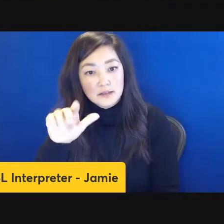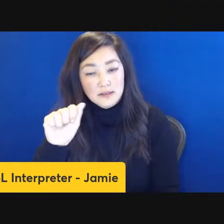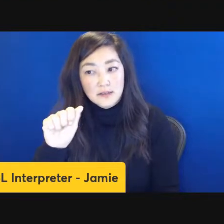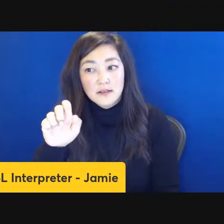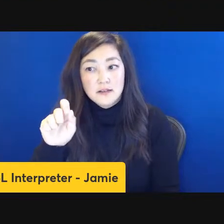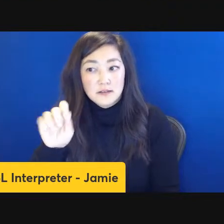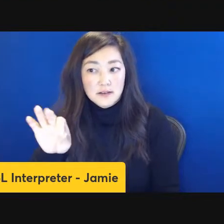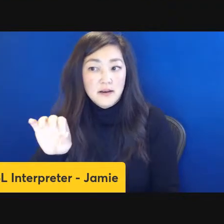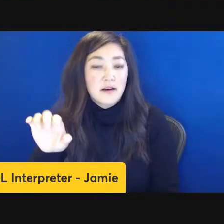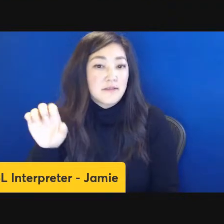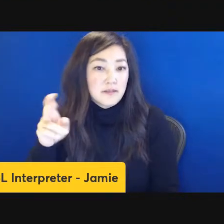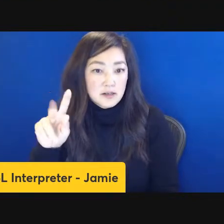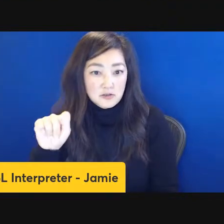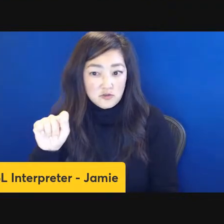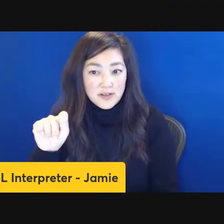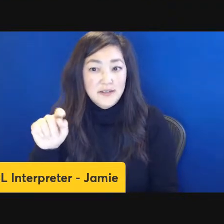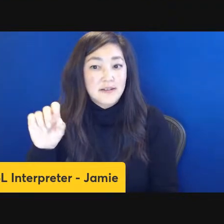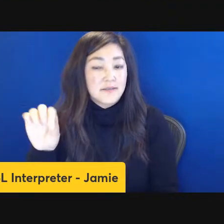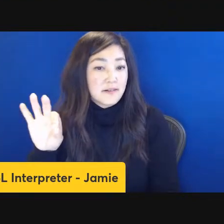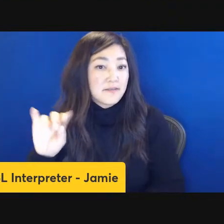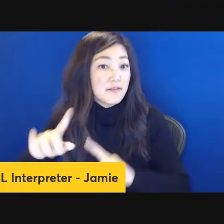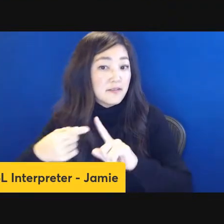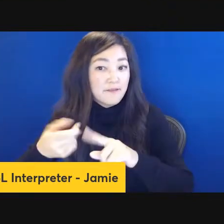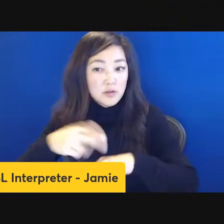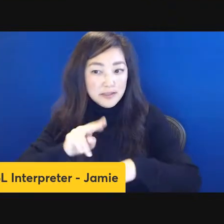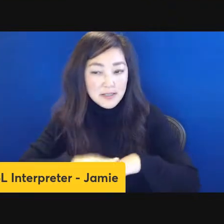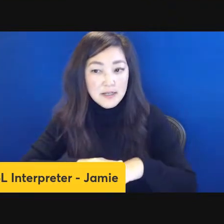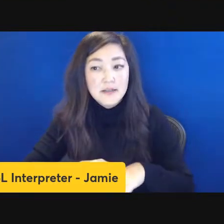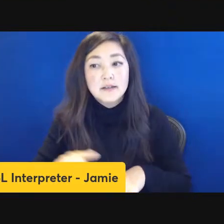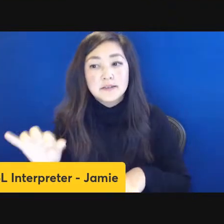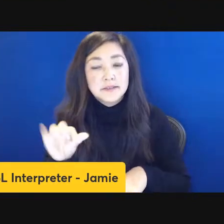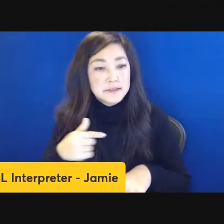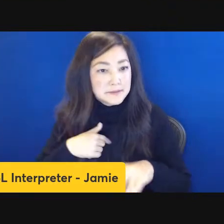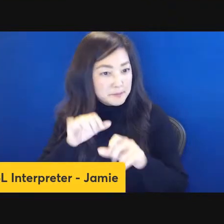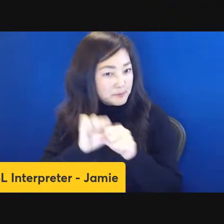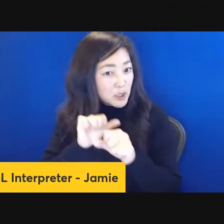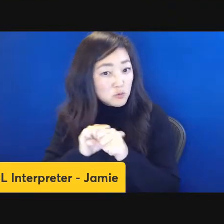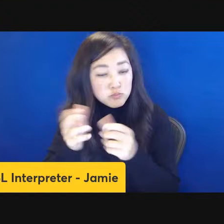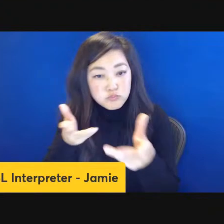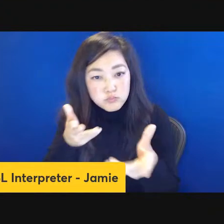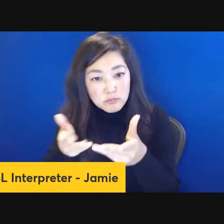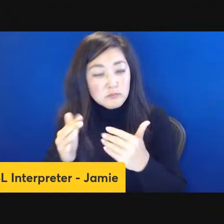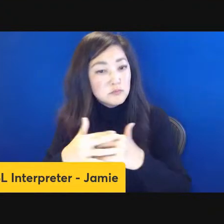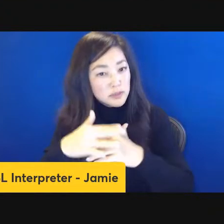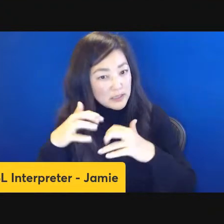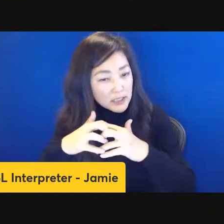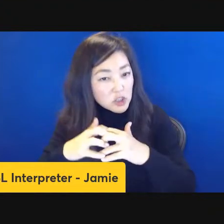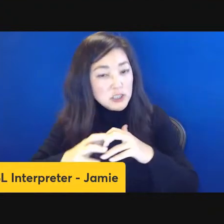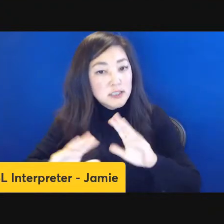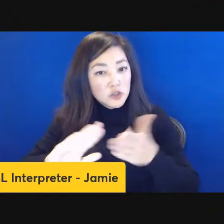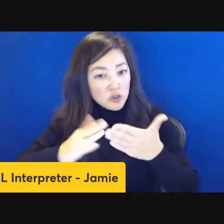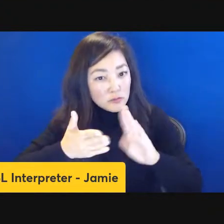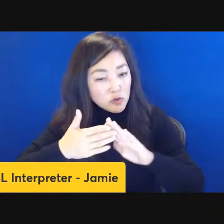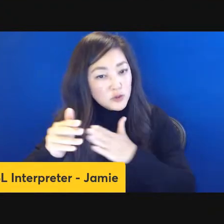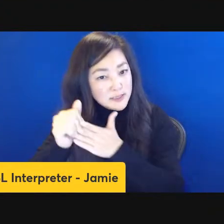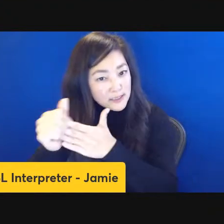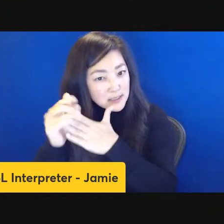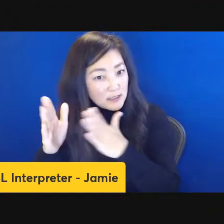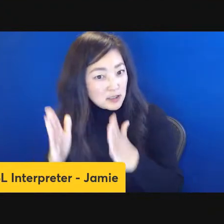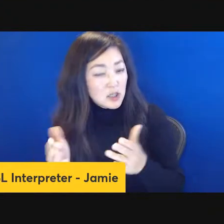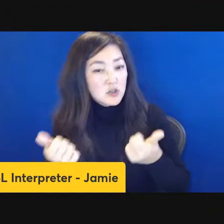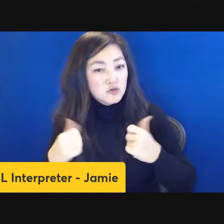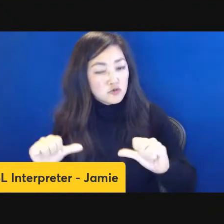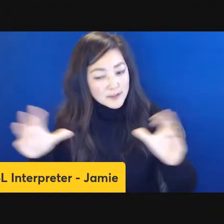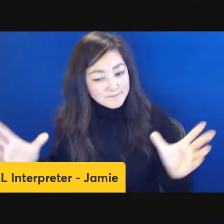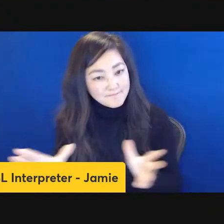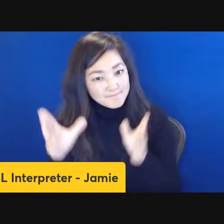Nation. My own reconciliation journey includes working with Indigenous communities and leaders to improve the well-being of